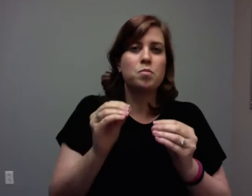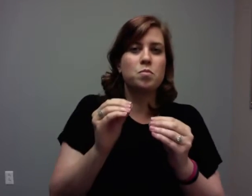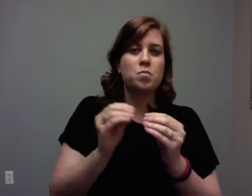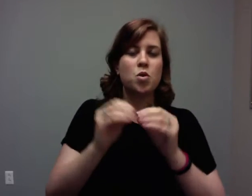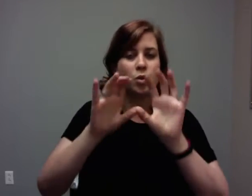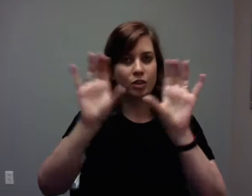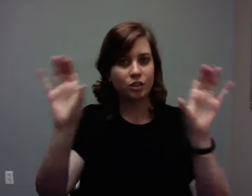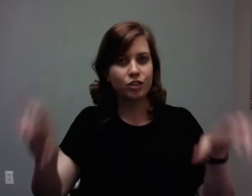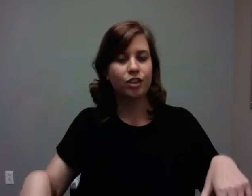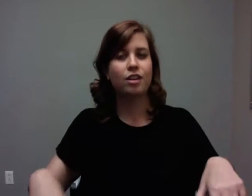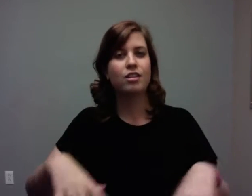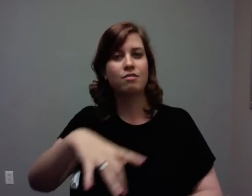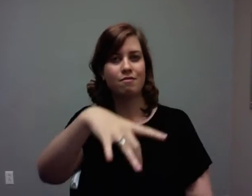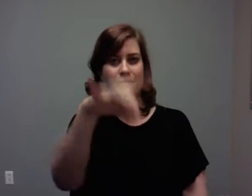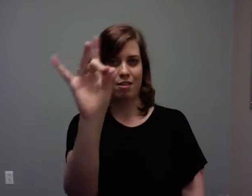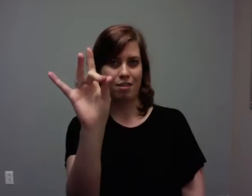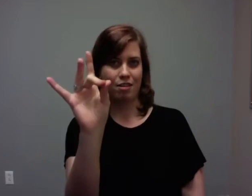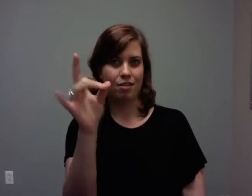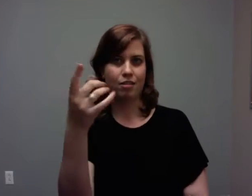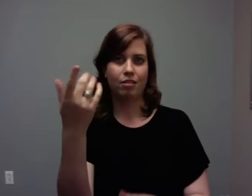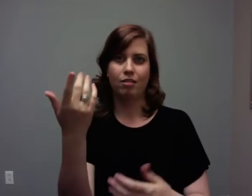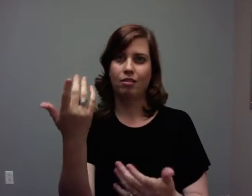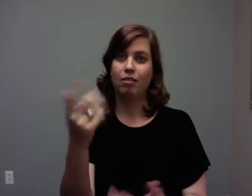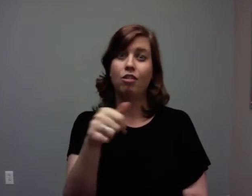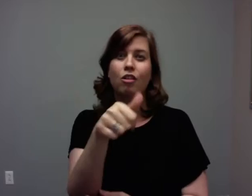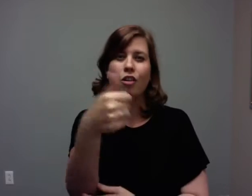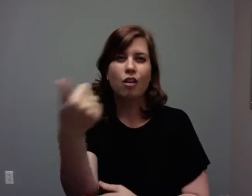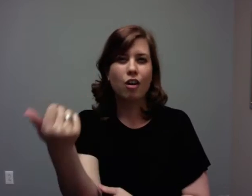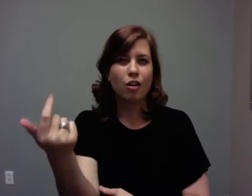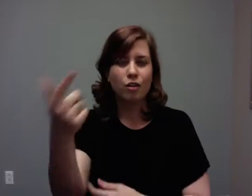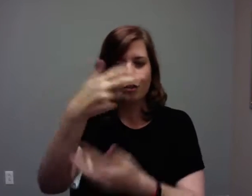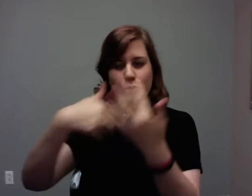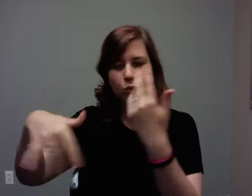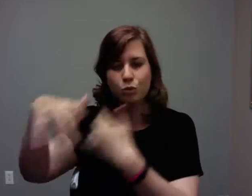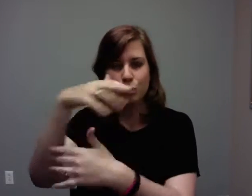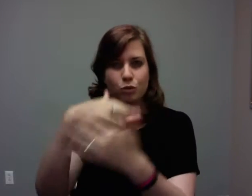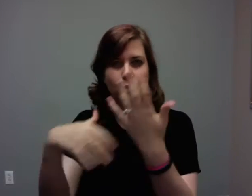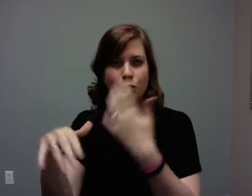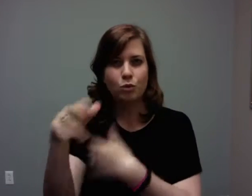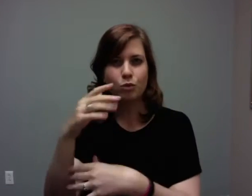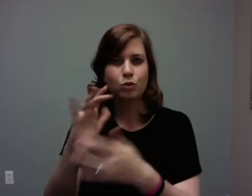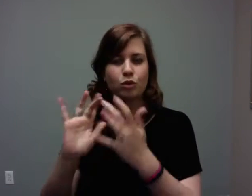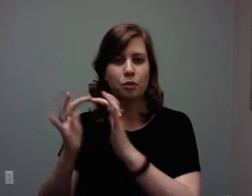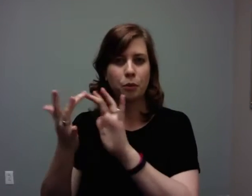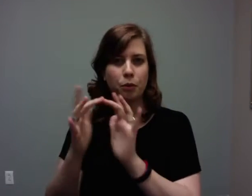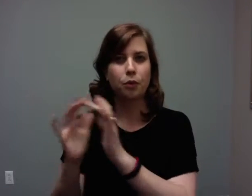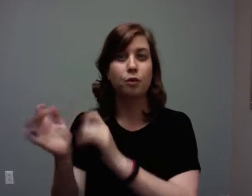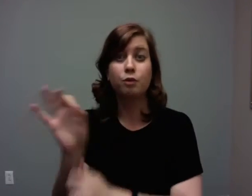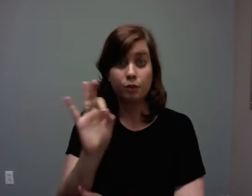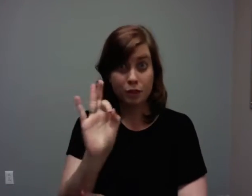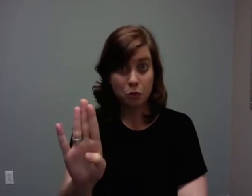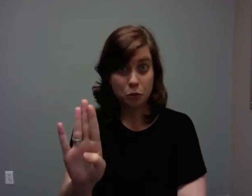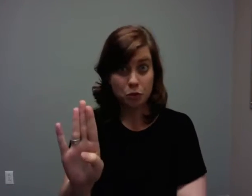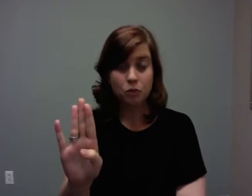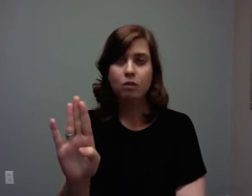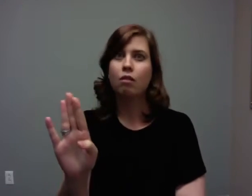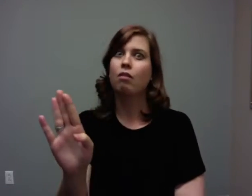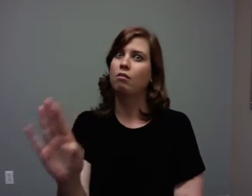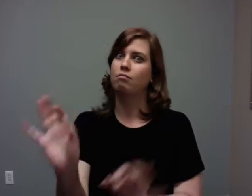nowadays, with Facebook, with all these social networking sites, if you've got a name or any information at all, you can